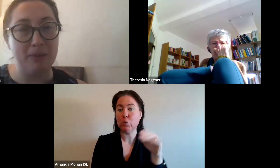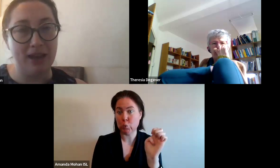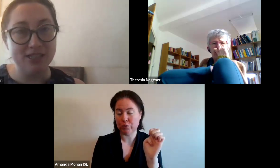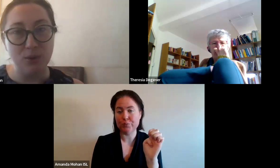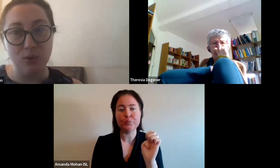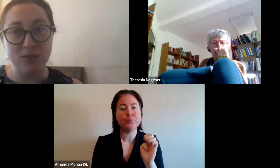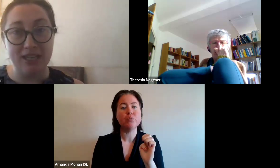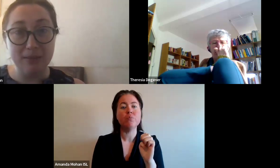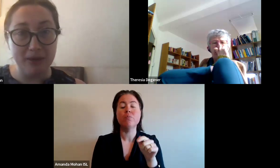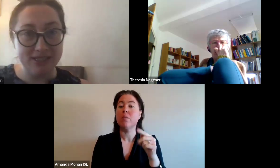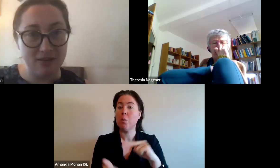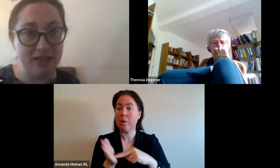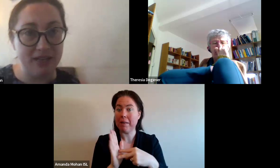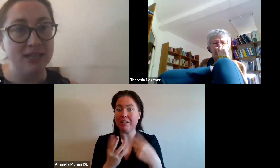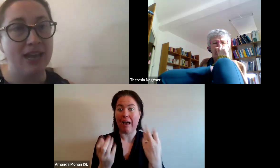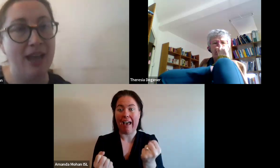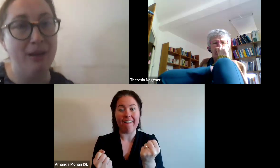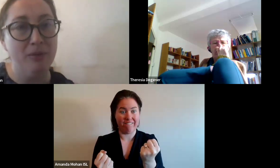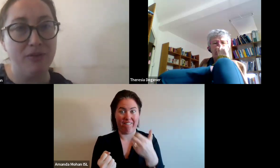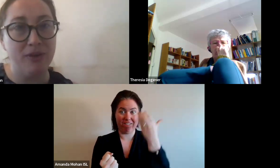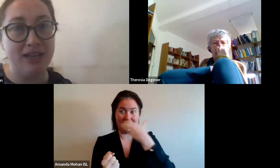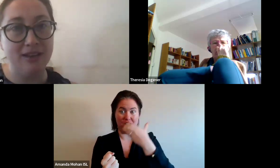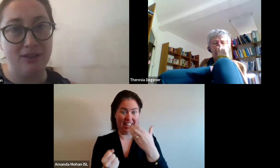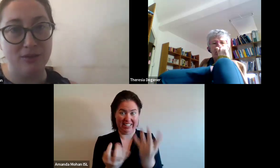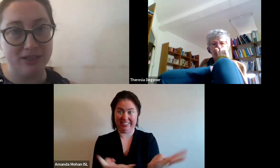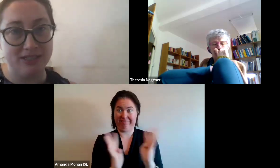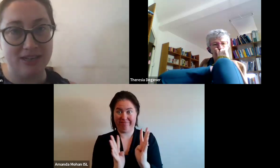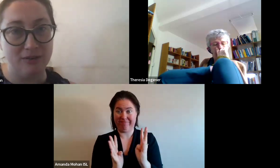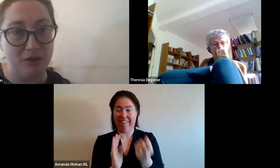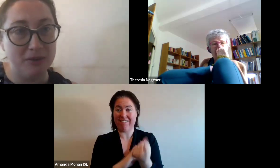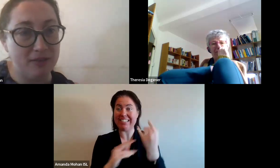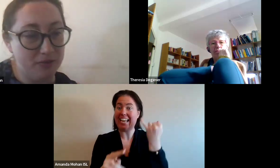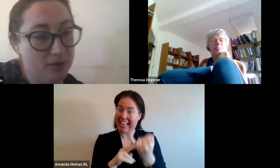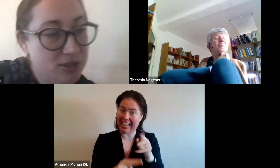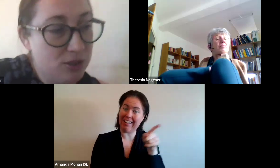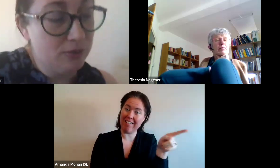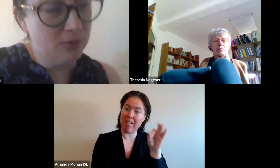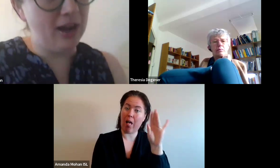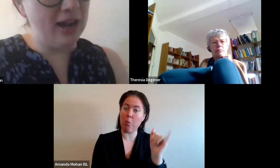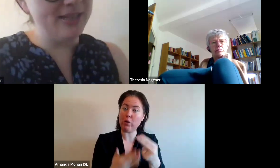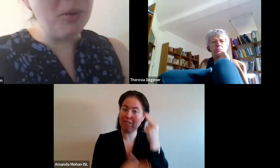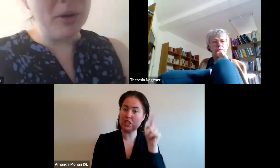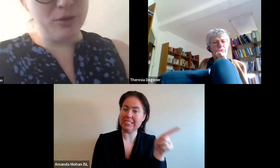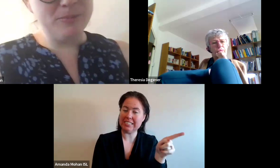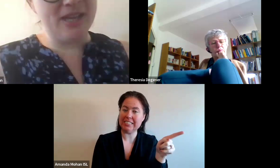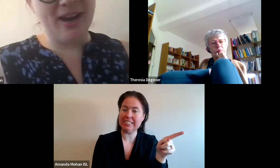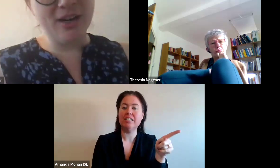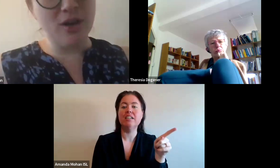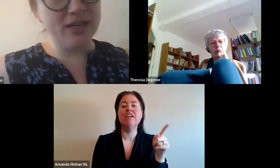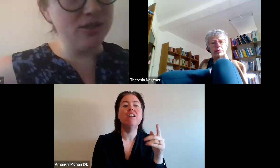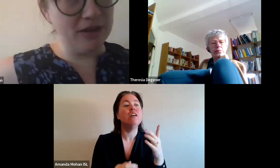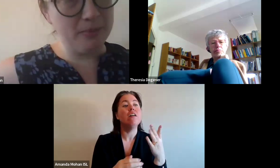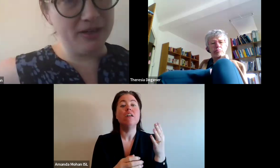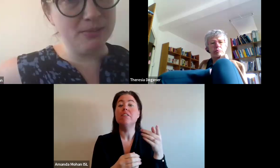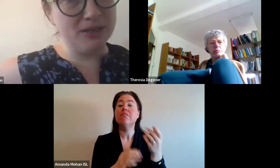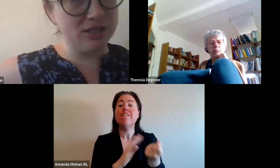we are planning to hold an in-person event in the University of Galway to support groups that